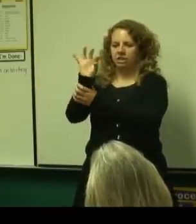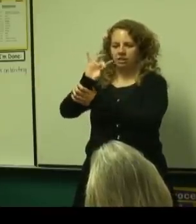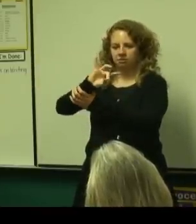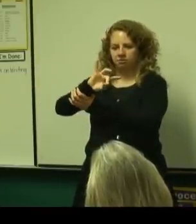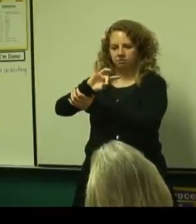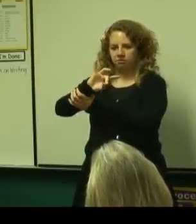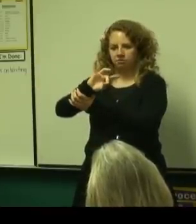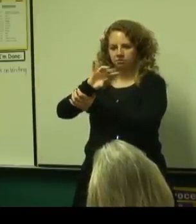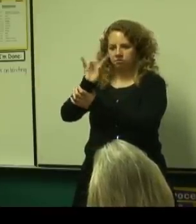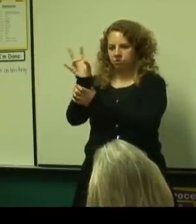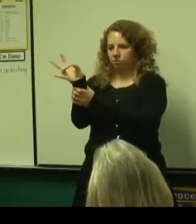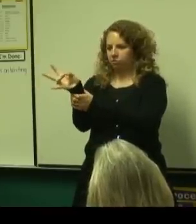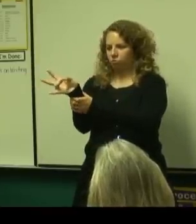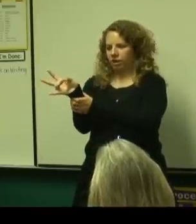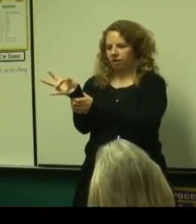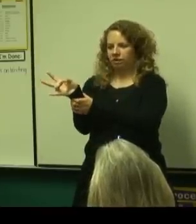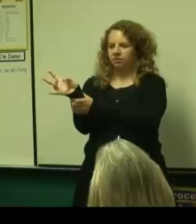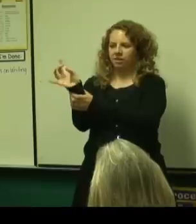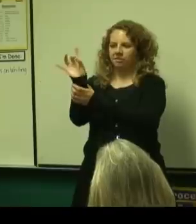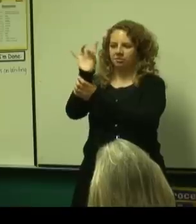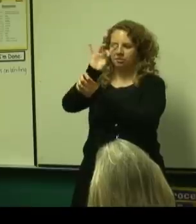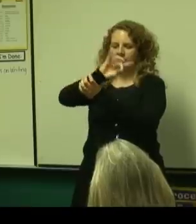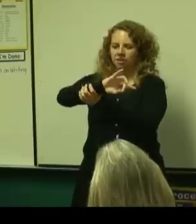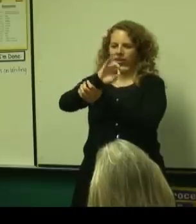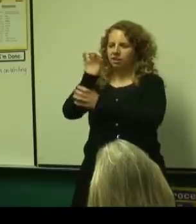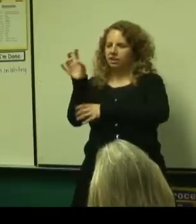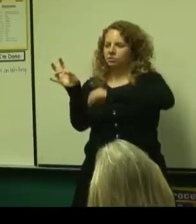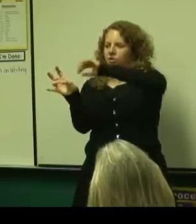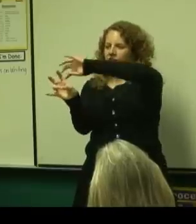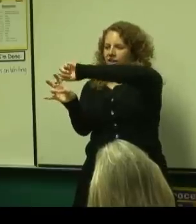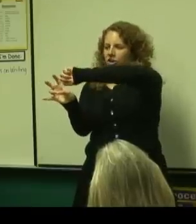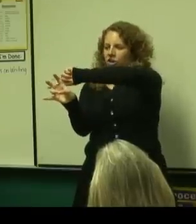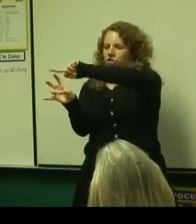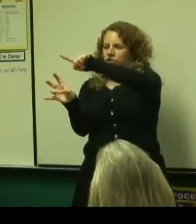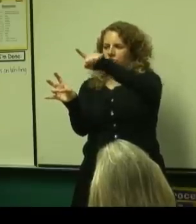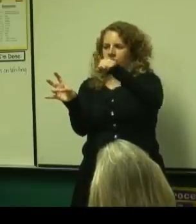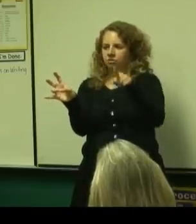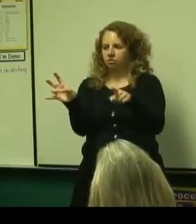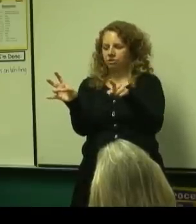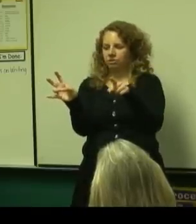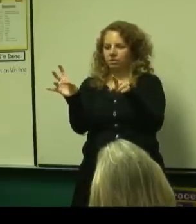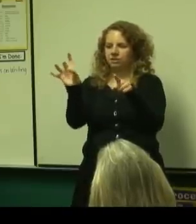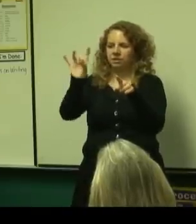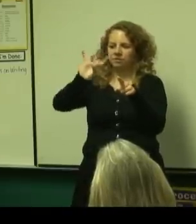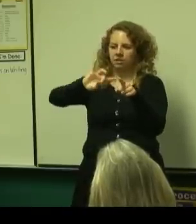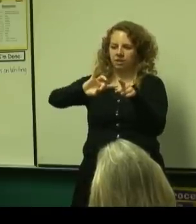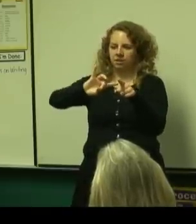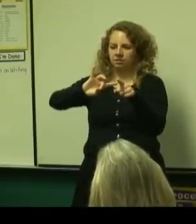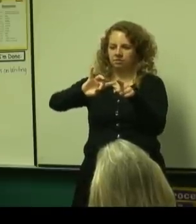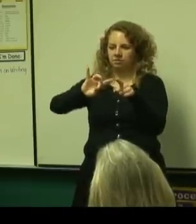it. So from right to left. Kind of like if you think like an arch, going this way, 78.